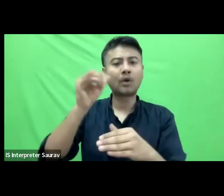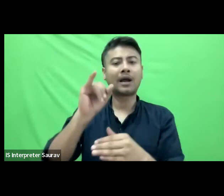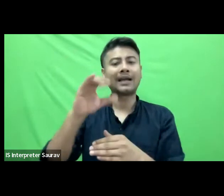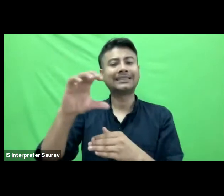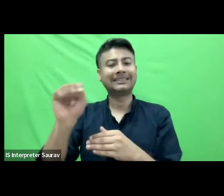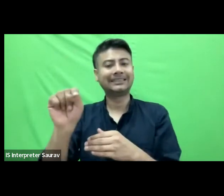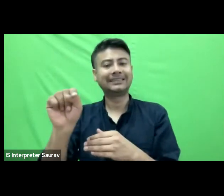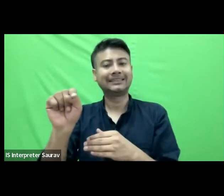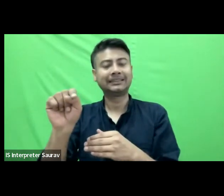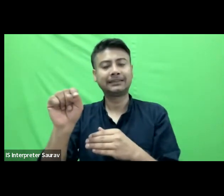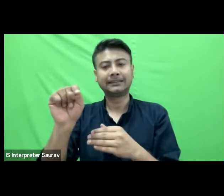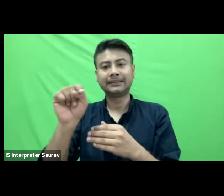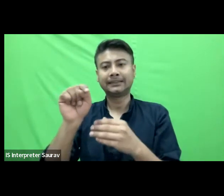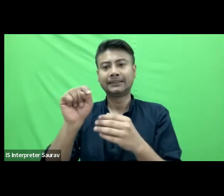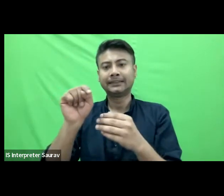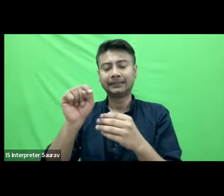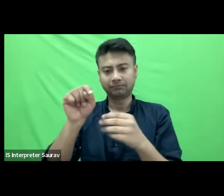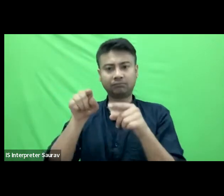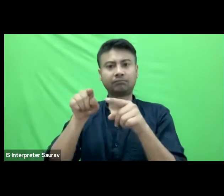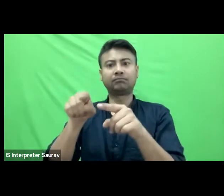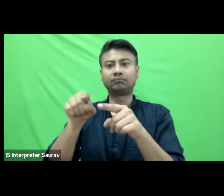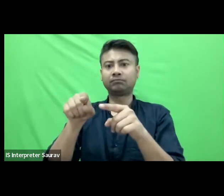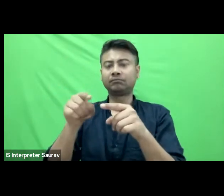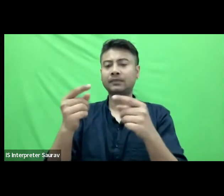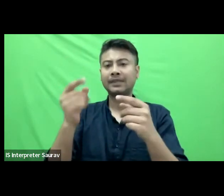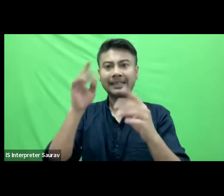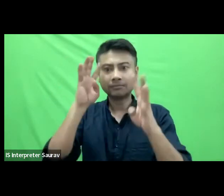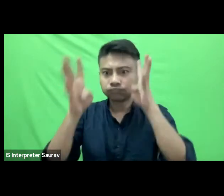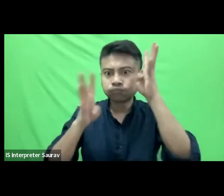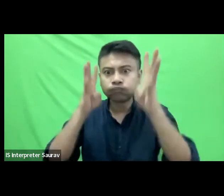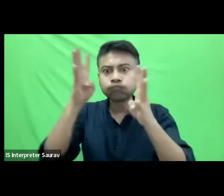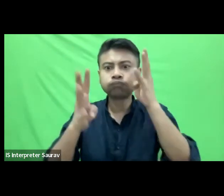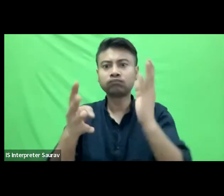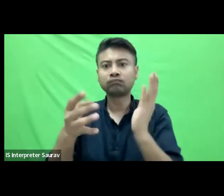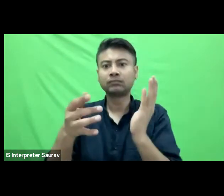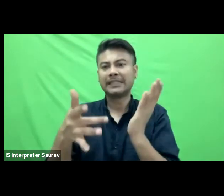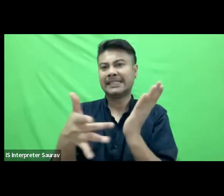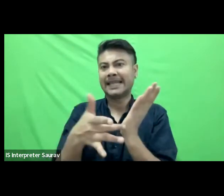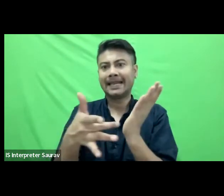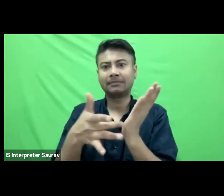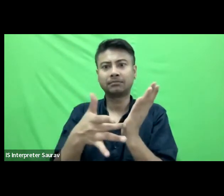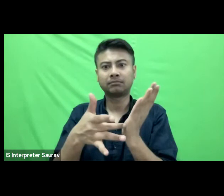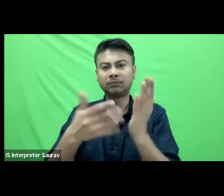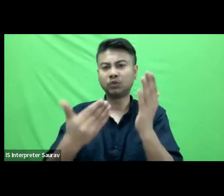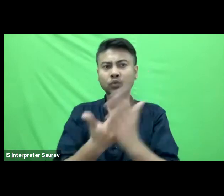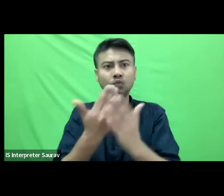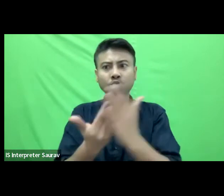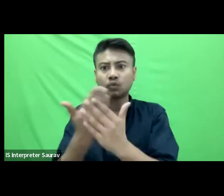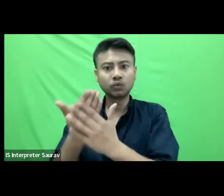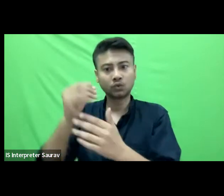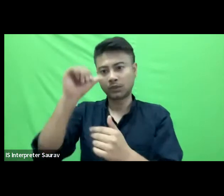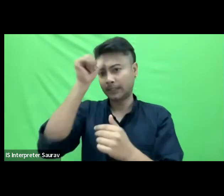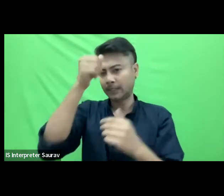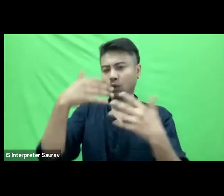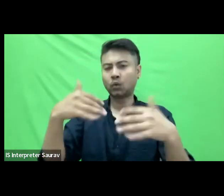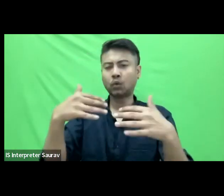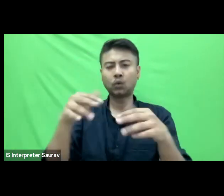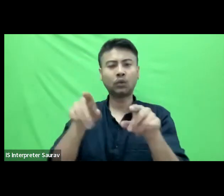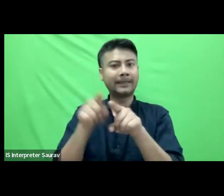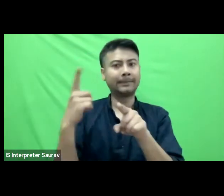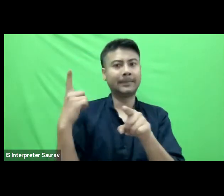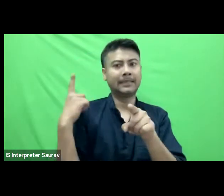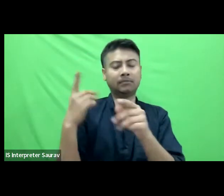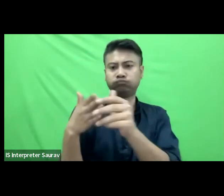technologies. India is a true leader in this space, and these are vitally important, increasingly important in terms of providing